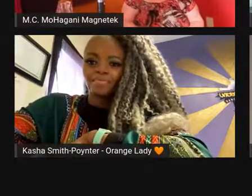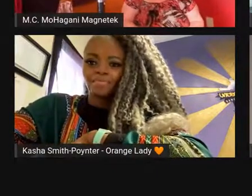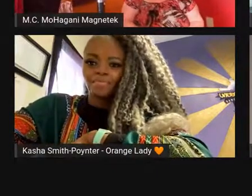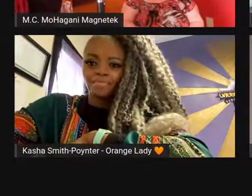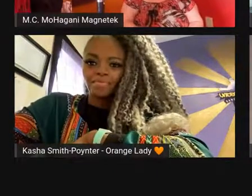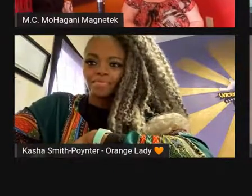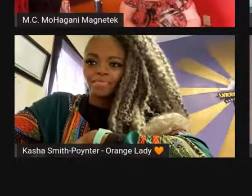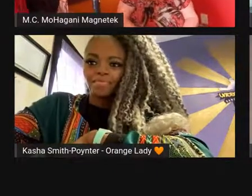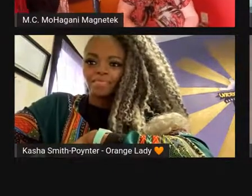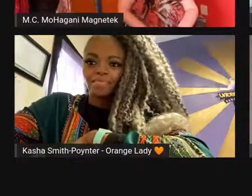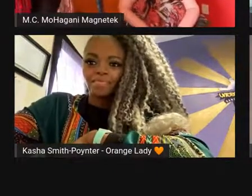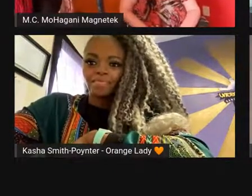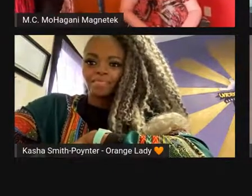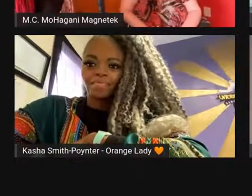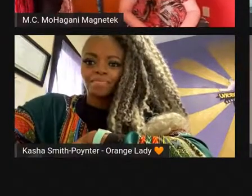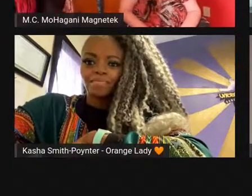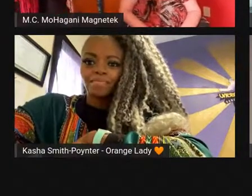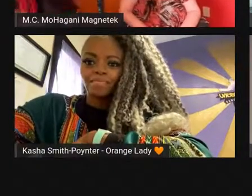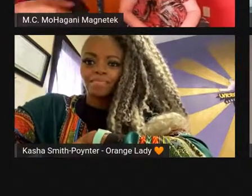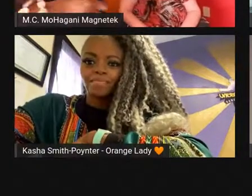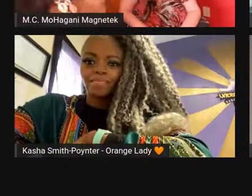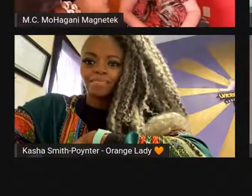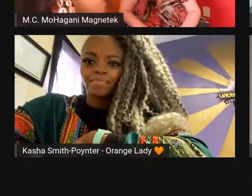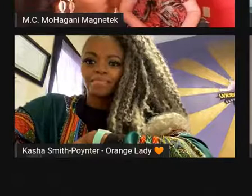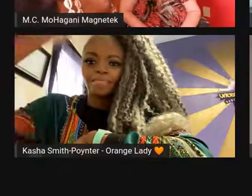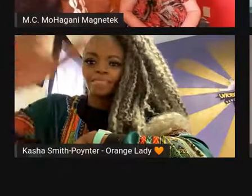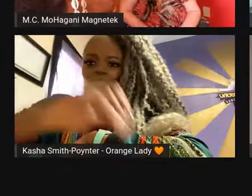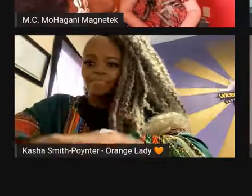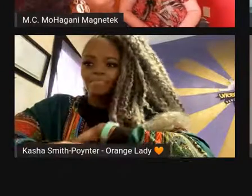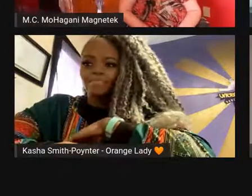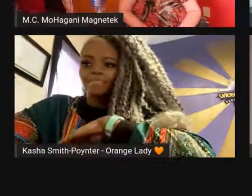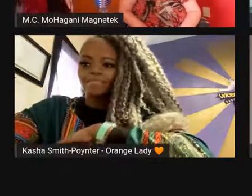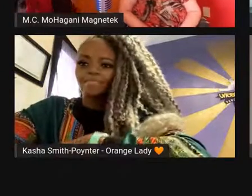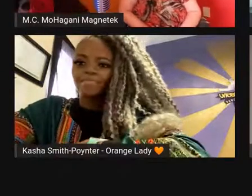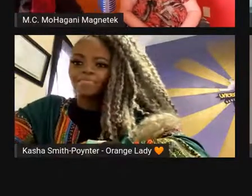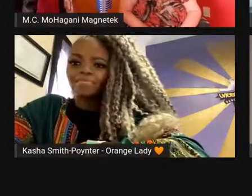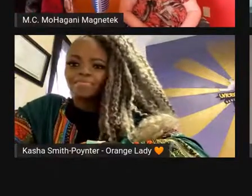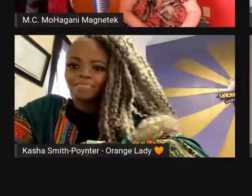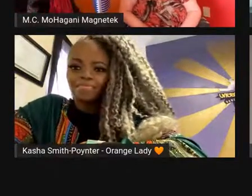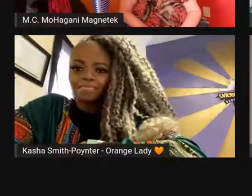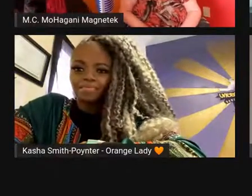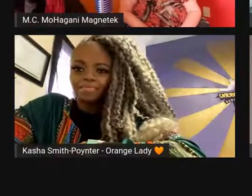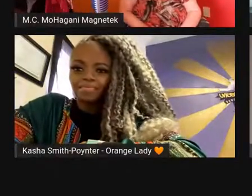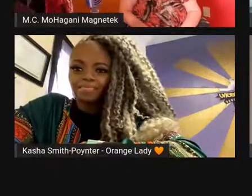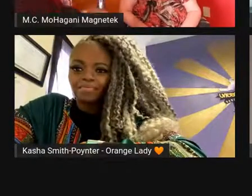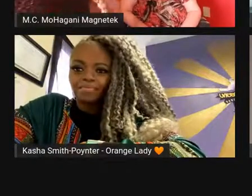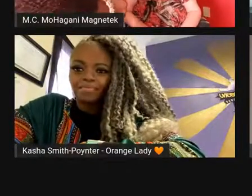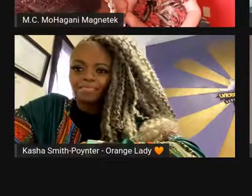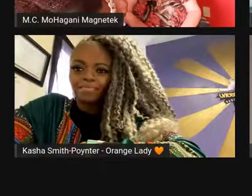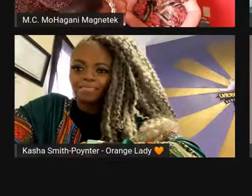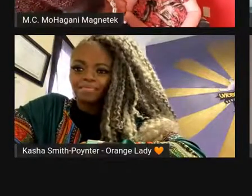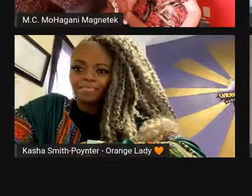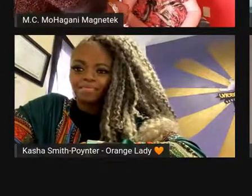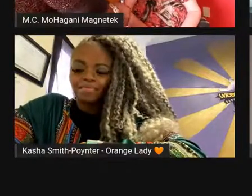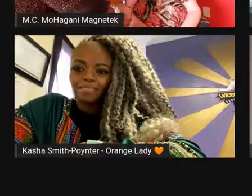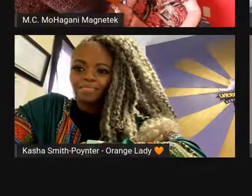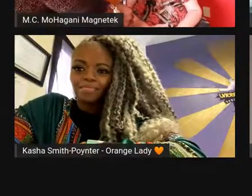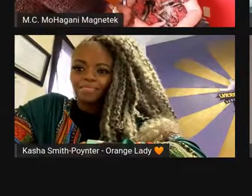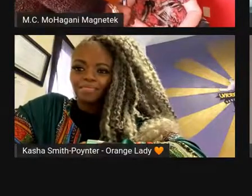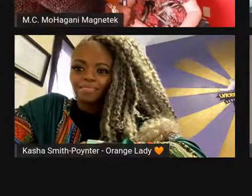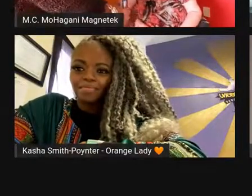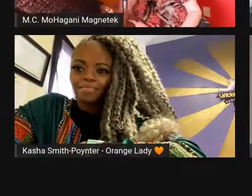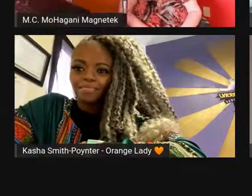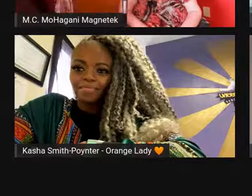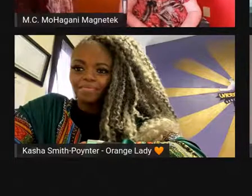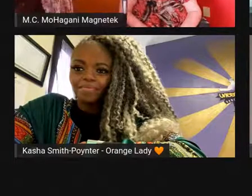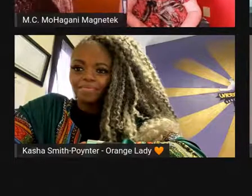members and the other folks that are associated of what your personal experience was in being part of the show